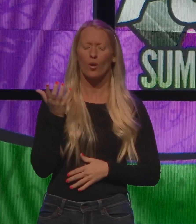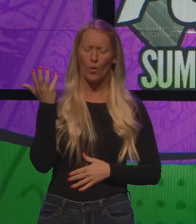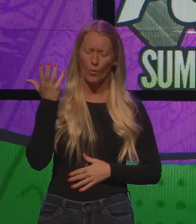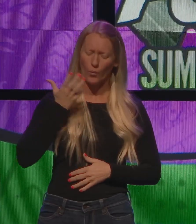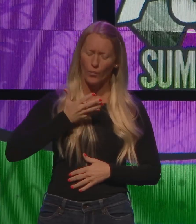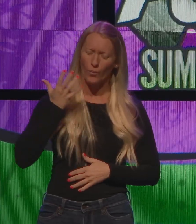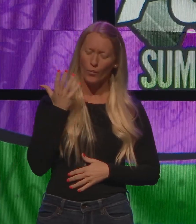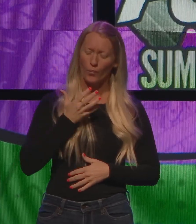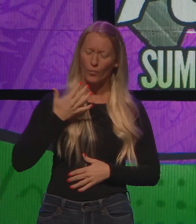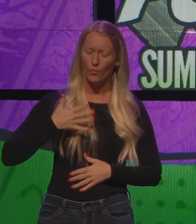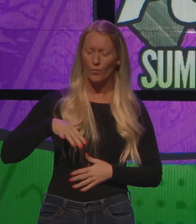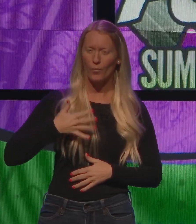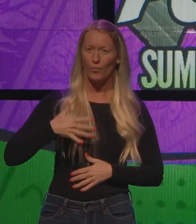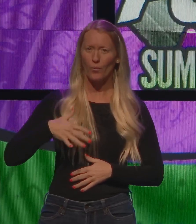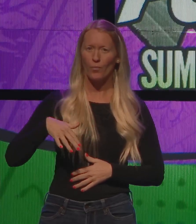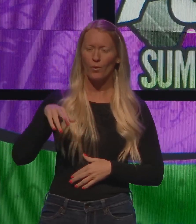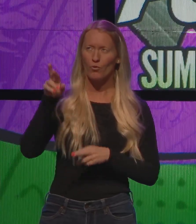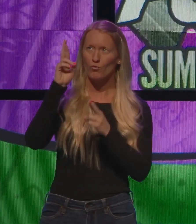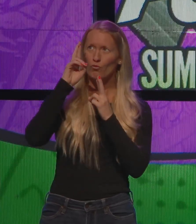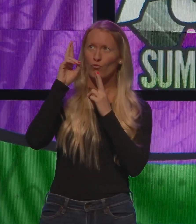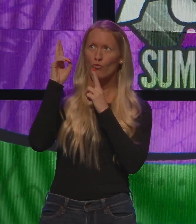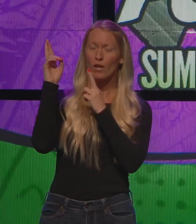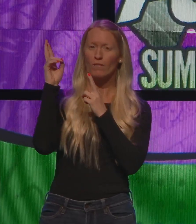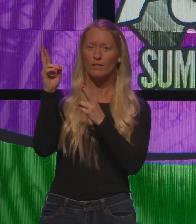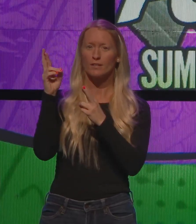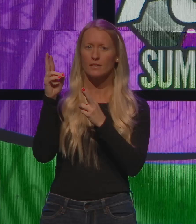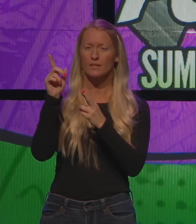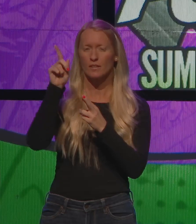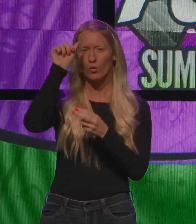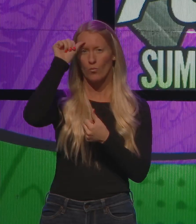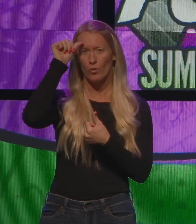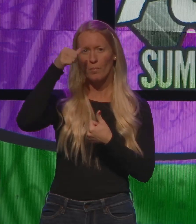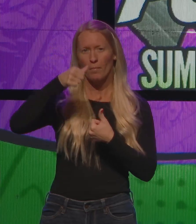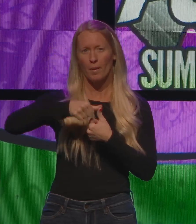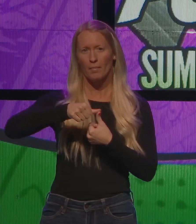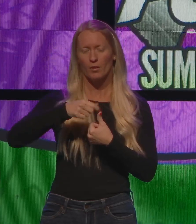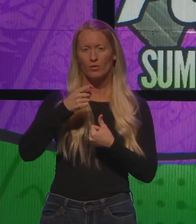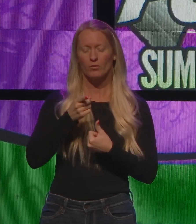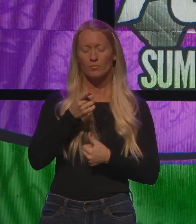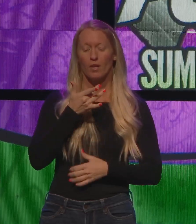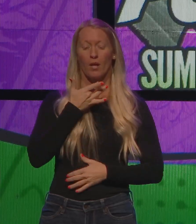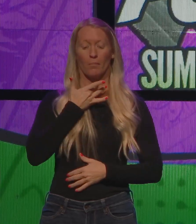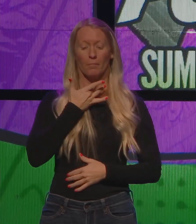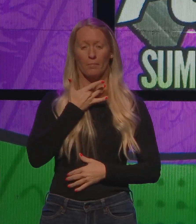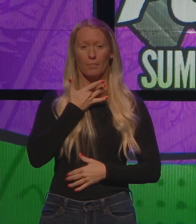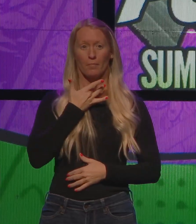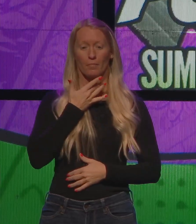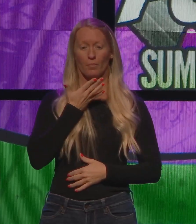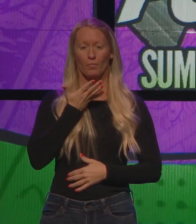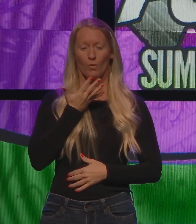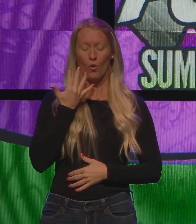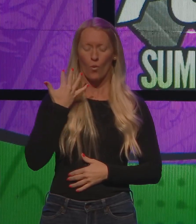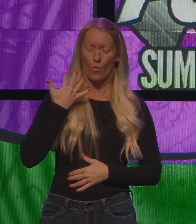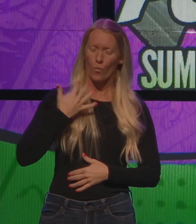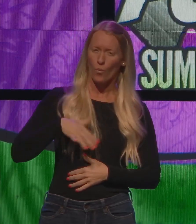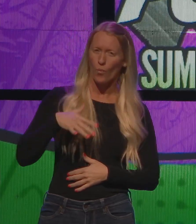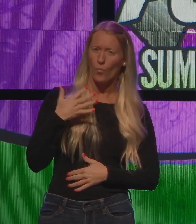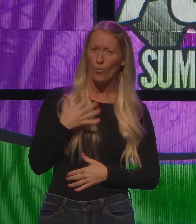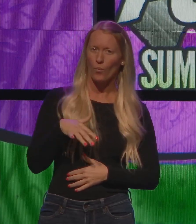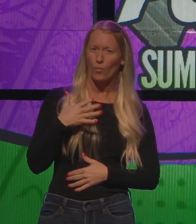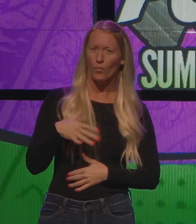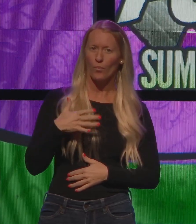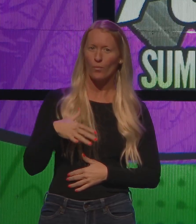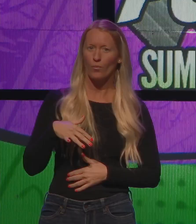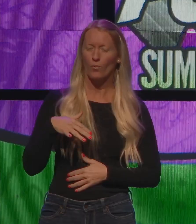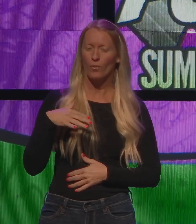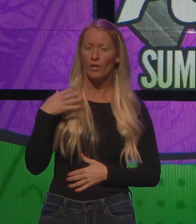It means to reverence. The word that comes to my mind is speechless, whoa.